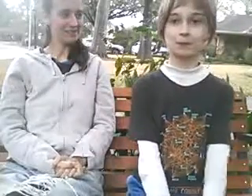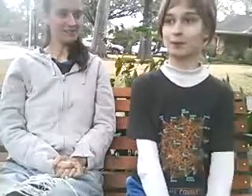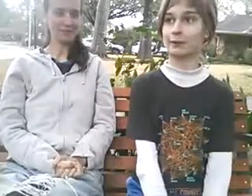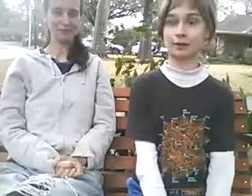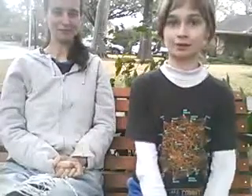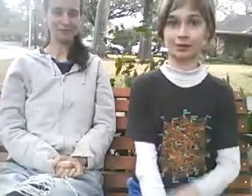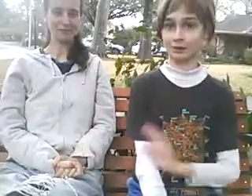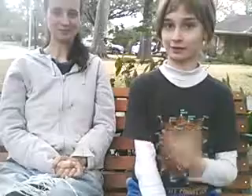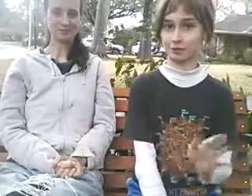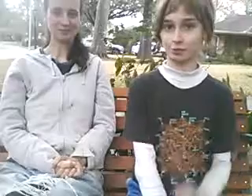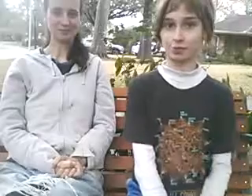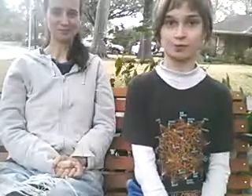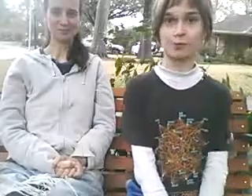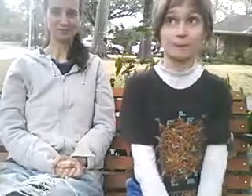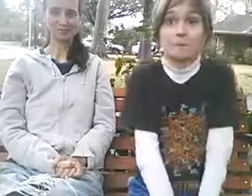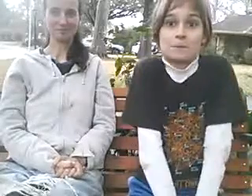By the way, it looked nothing like actual squirrels.